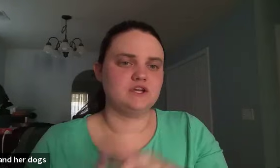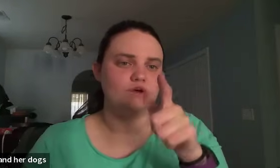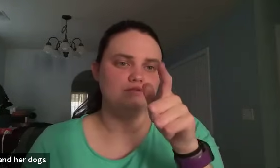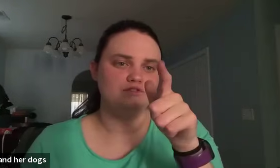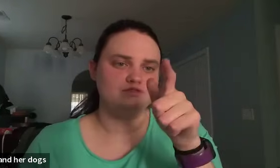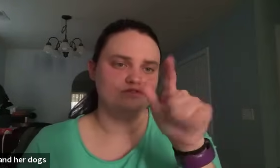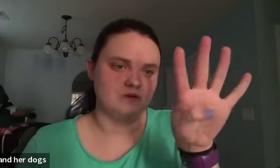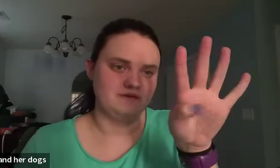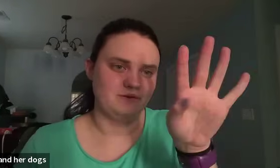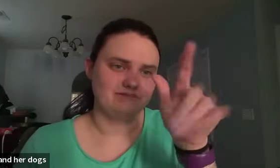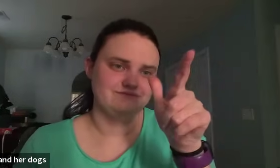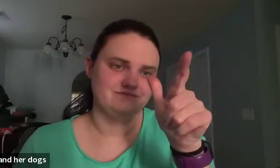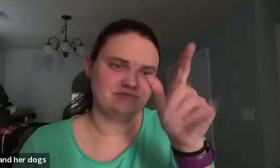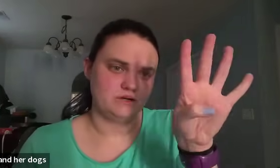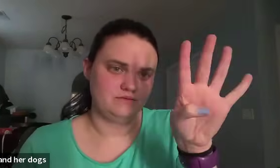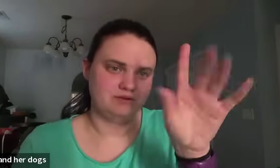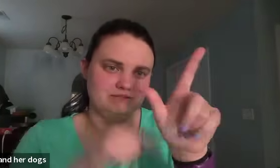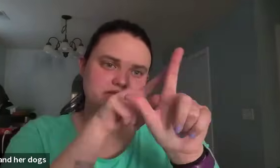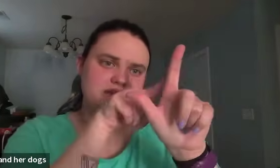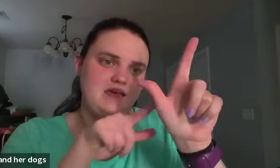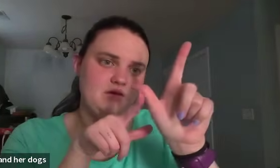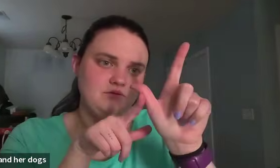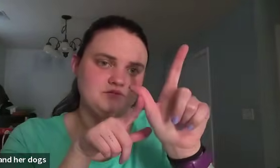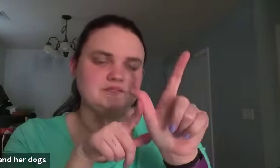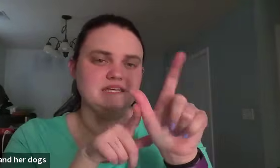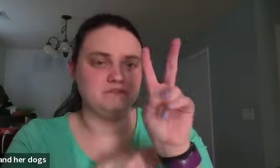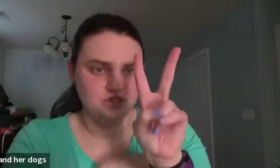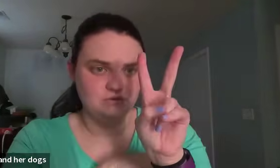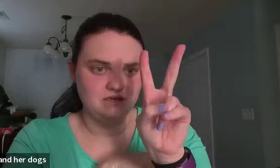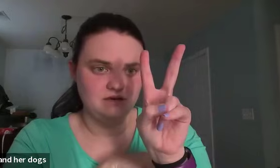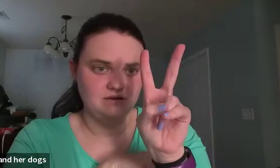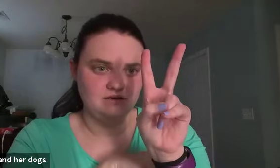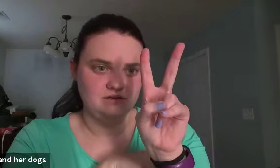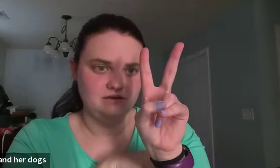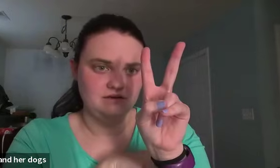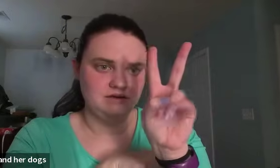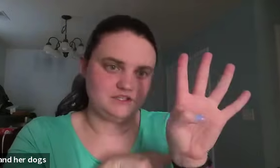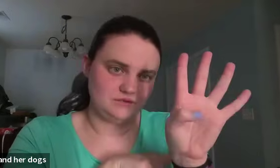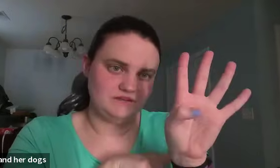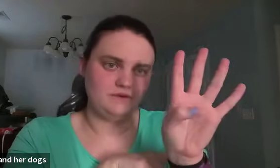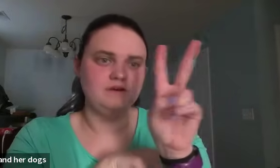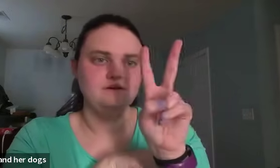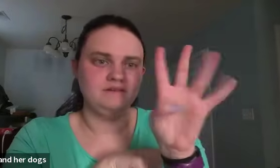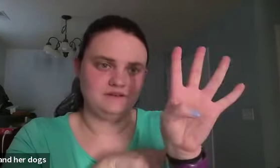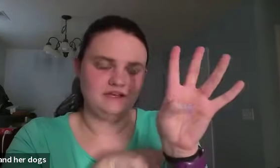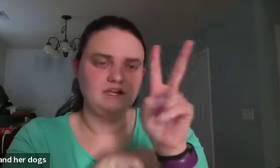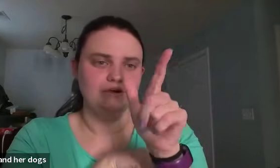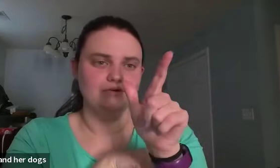it goes 24, 24. So it's like that L. So instead of the 2 here and 24, it